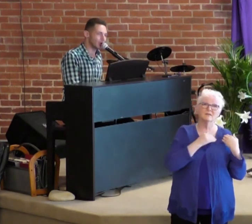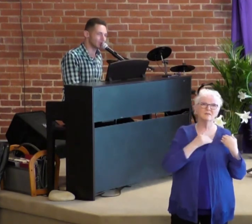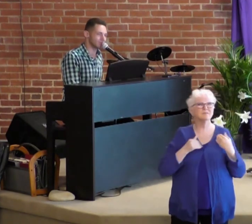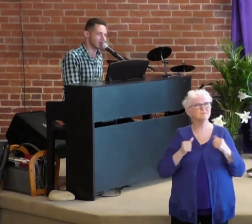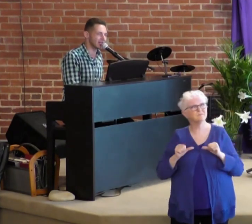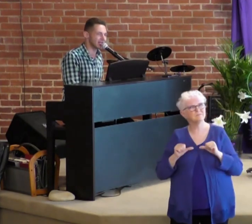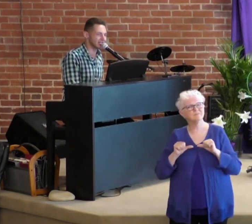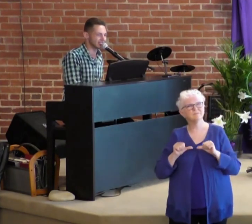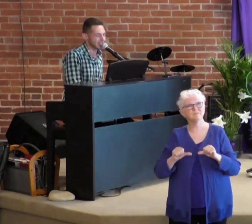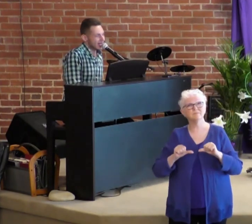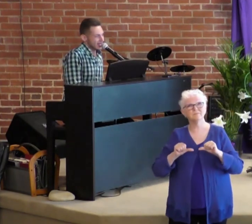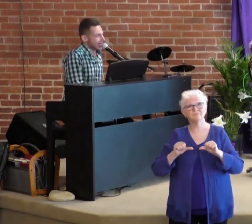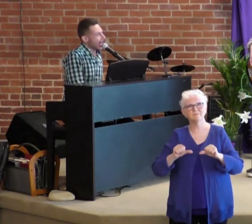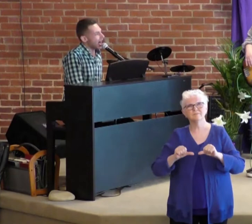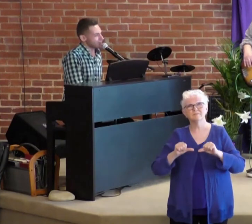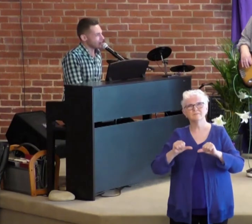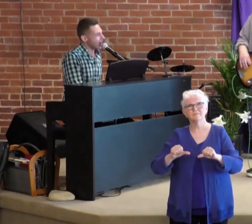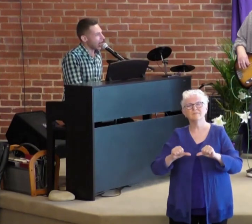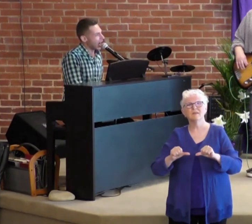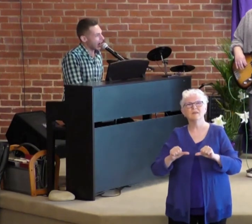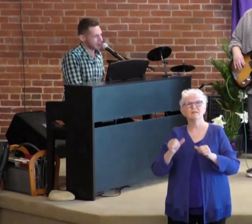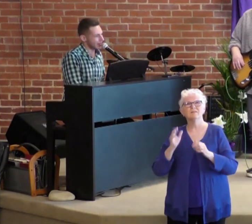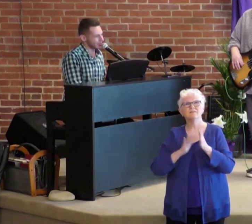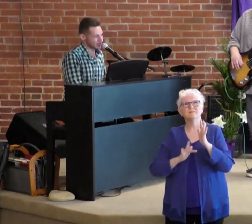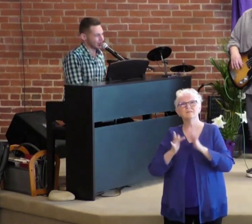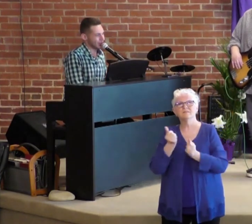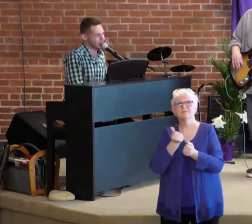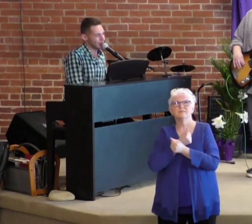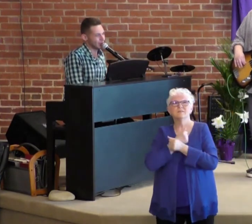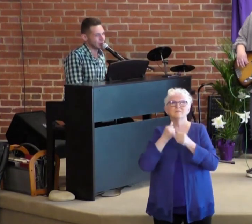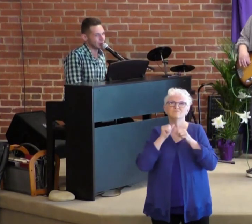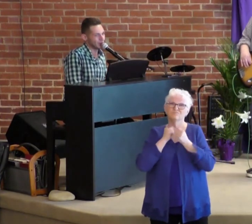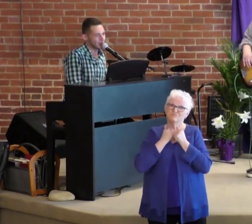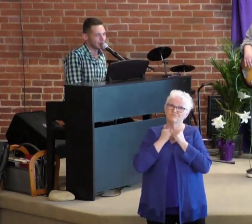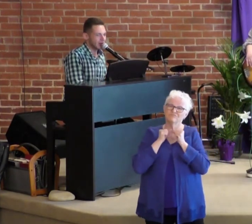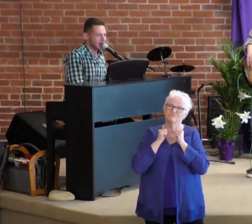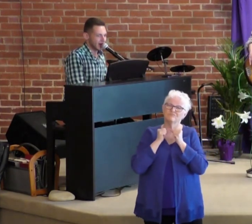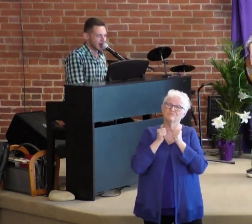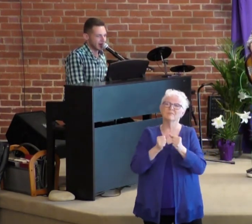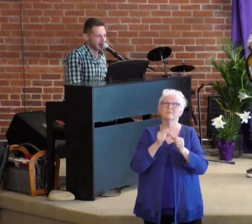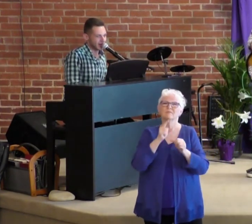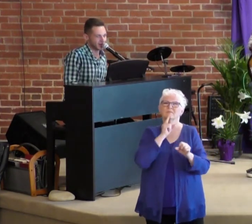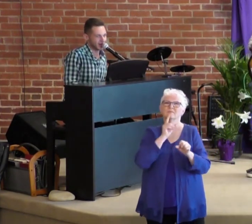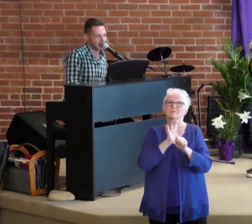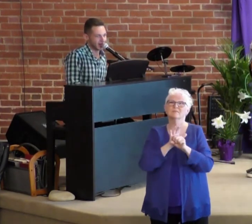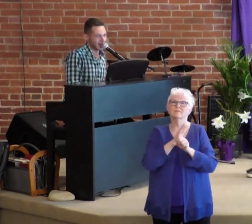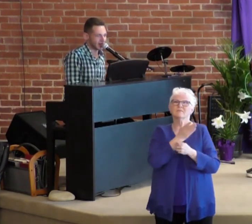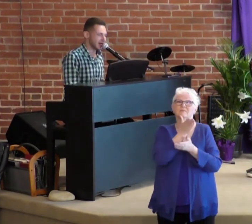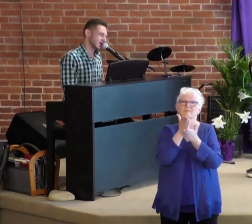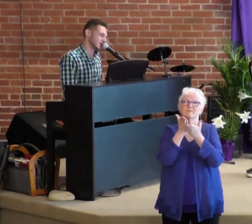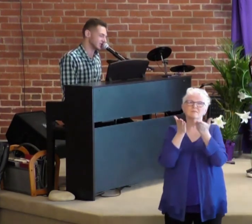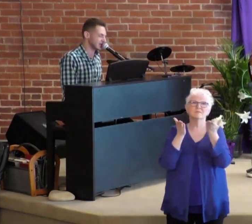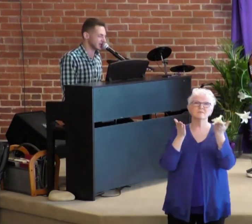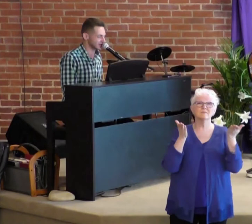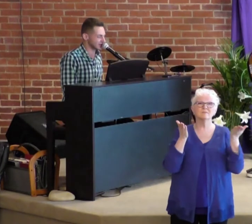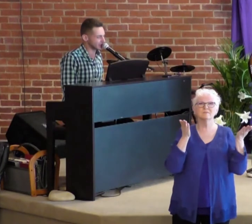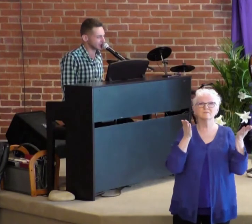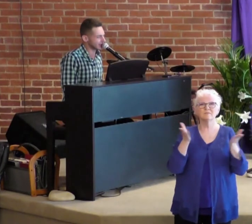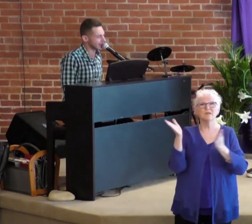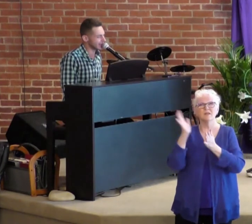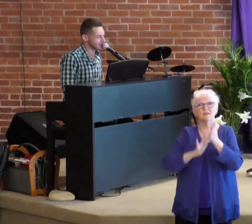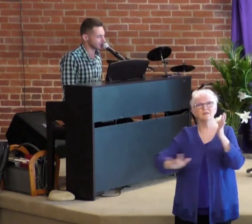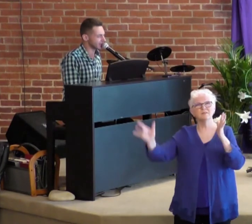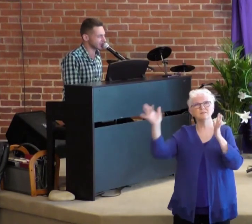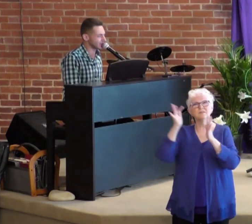His word remains, and I promise you that anything that